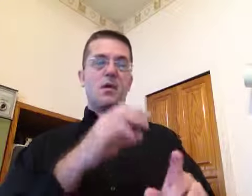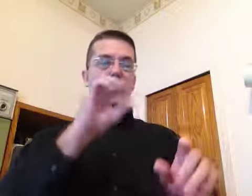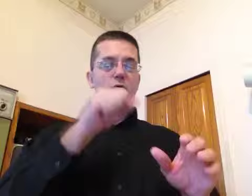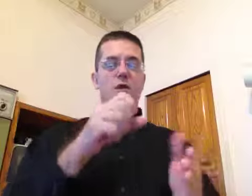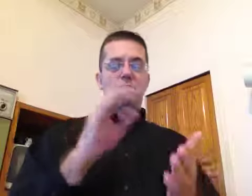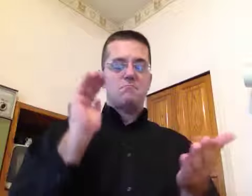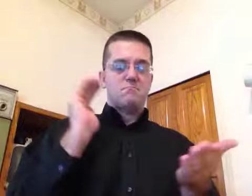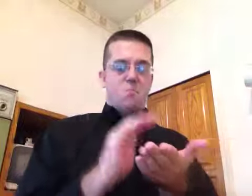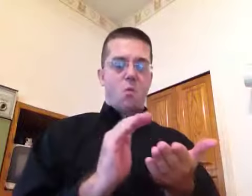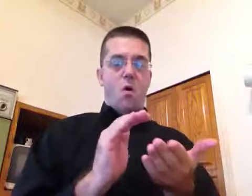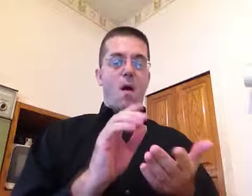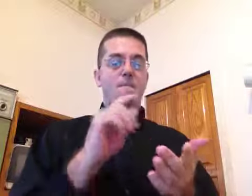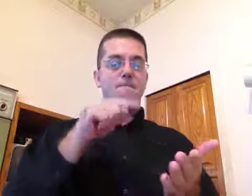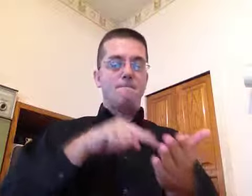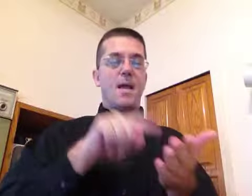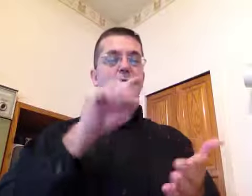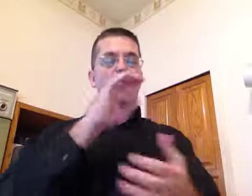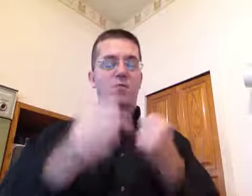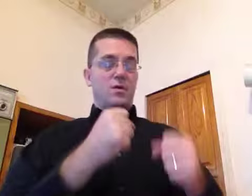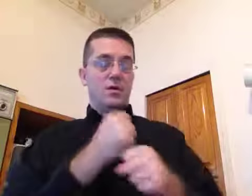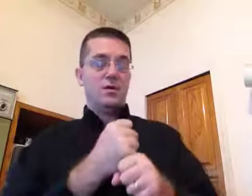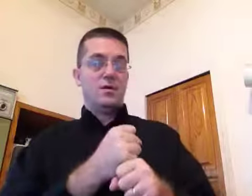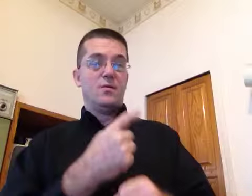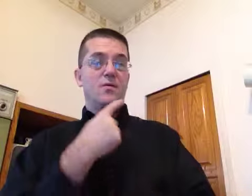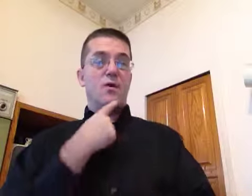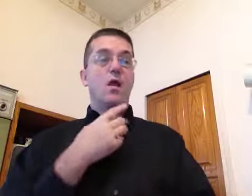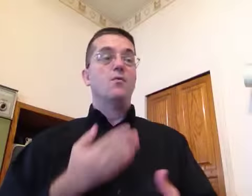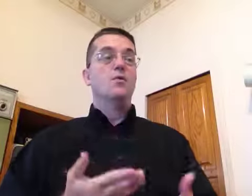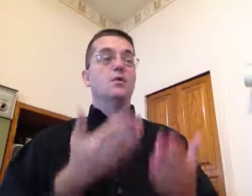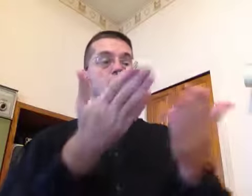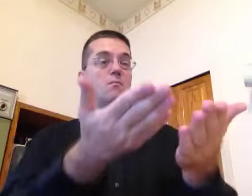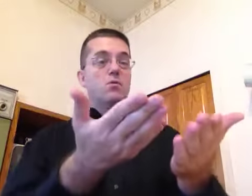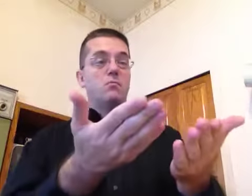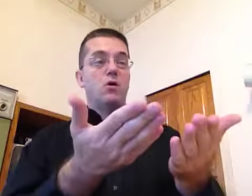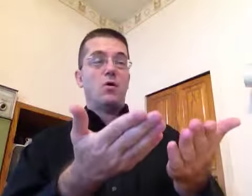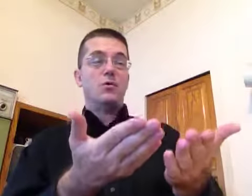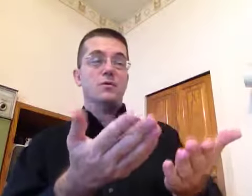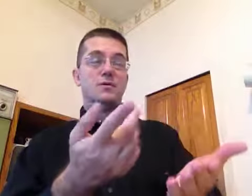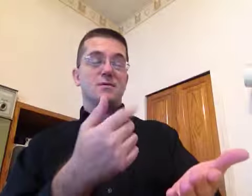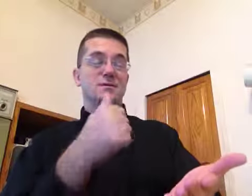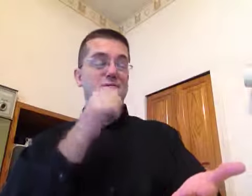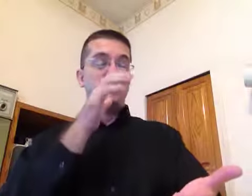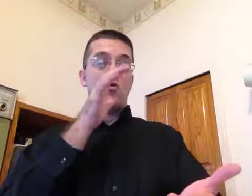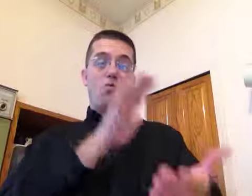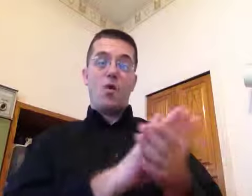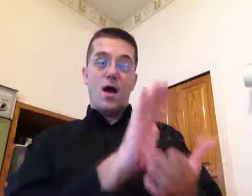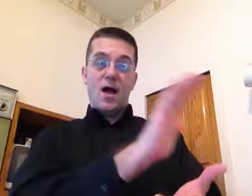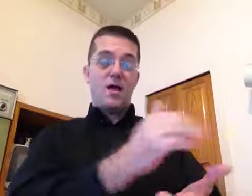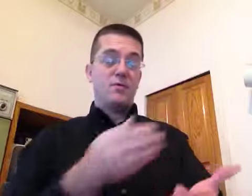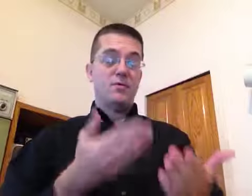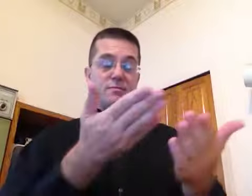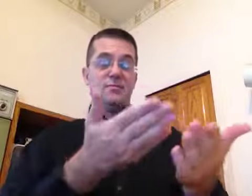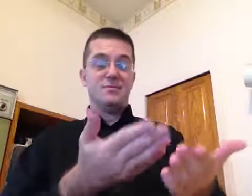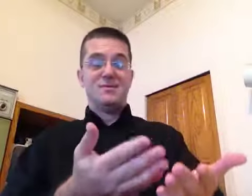year. So it's really, what she's proposing is really not that big a deal. And honestly, and you're all on this